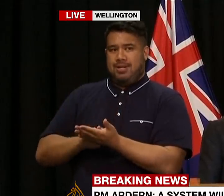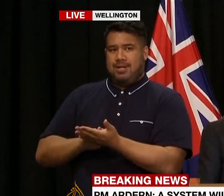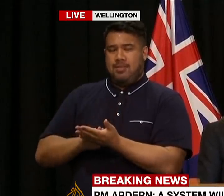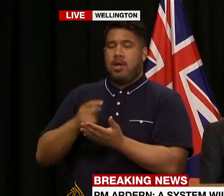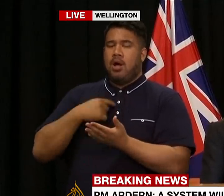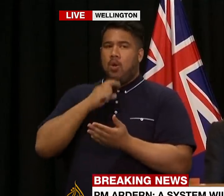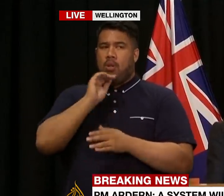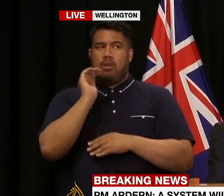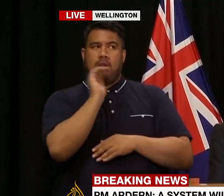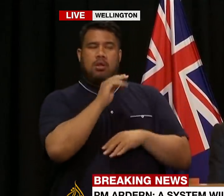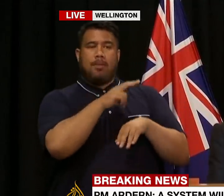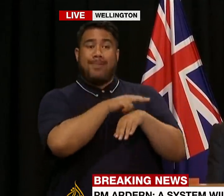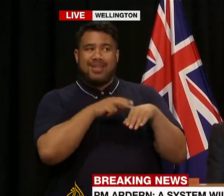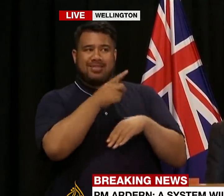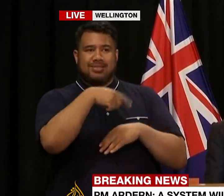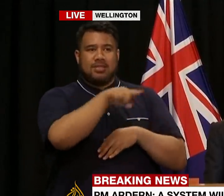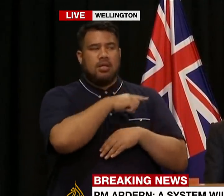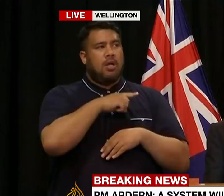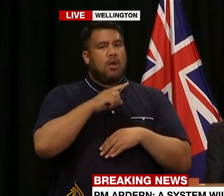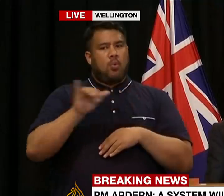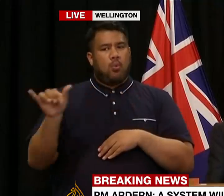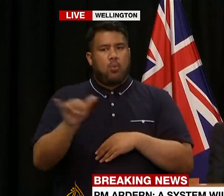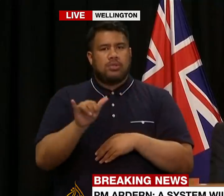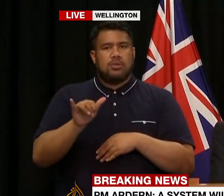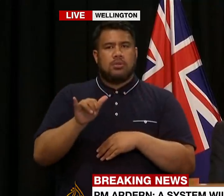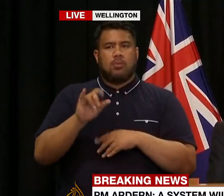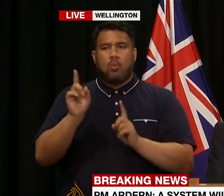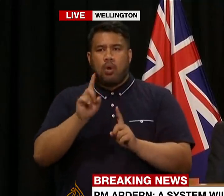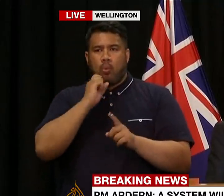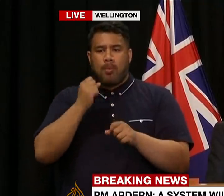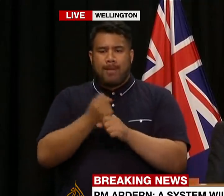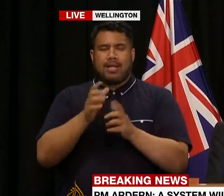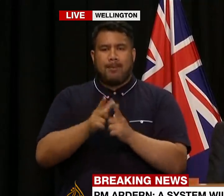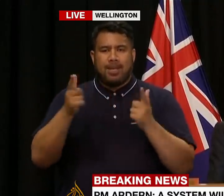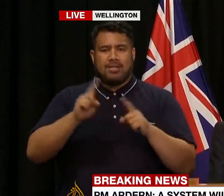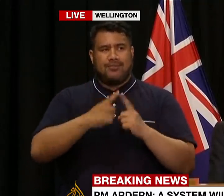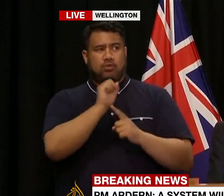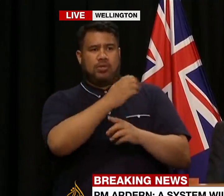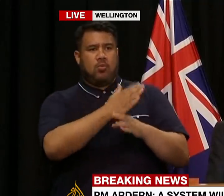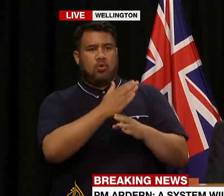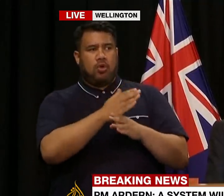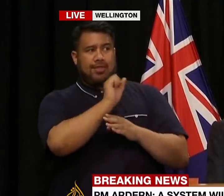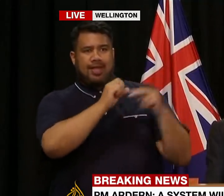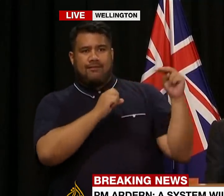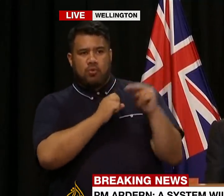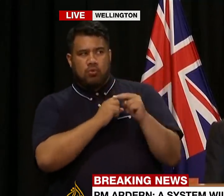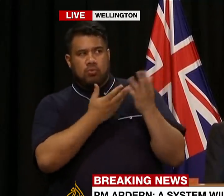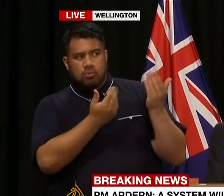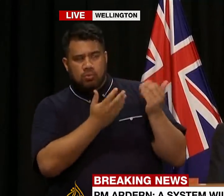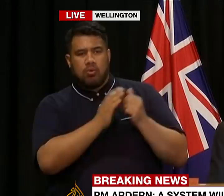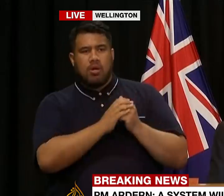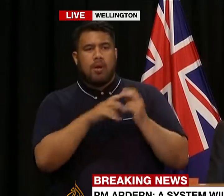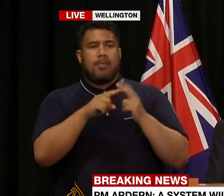directly to police, though, around the things that will make the biggest difference to them in their minds. And we'll look at some of